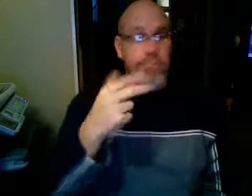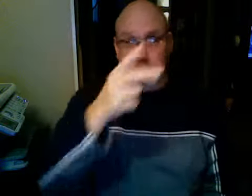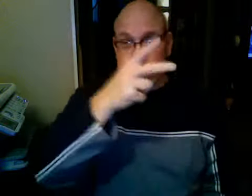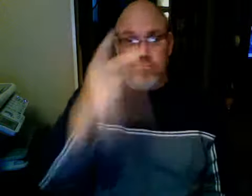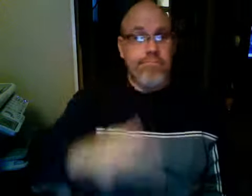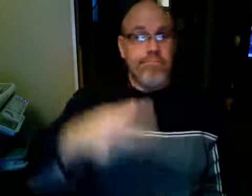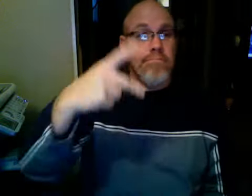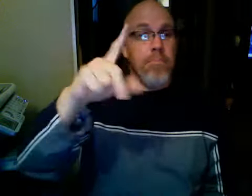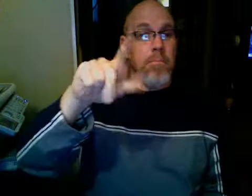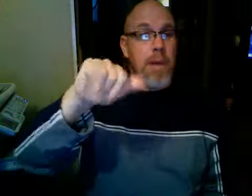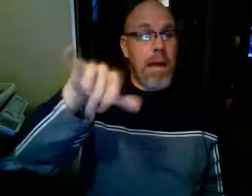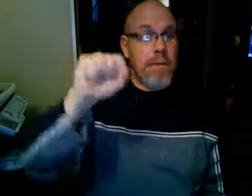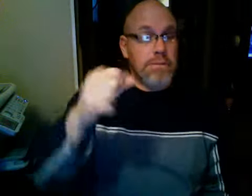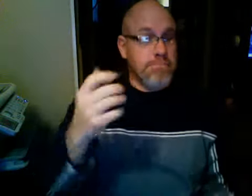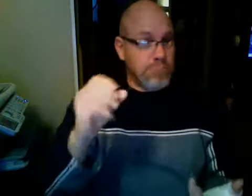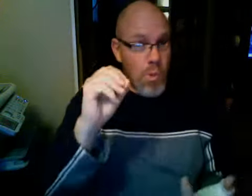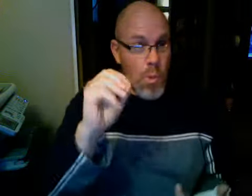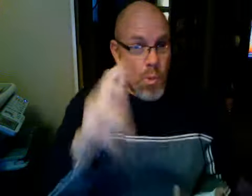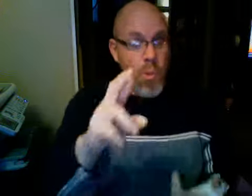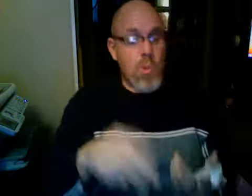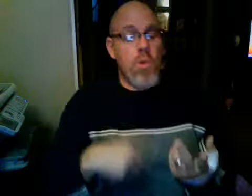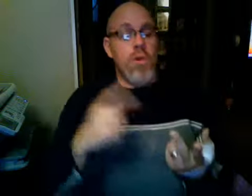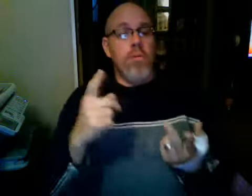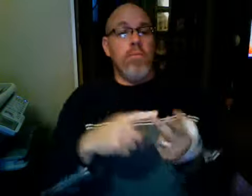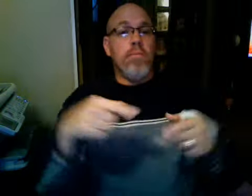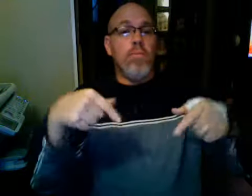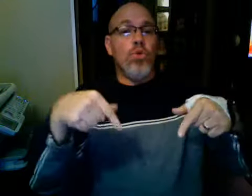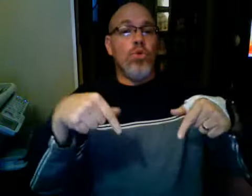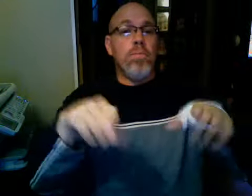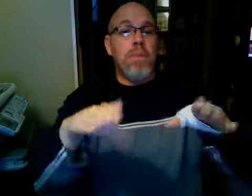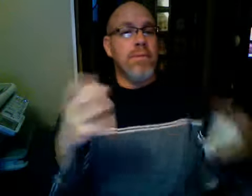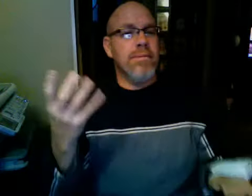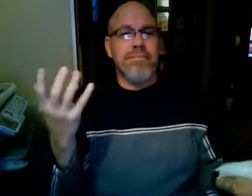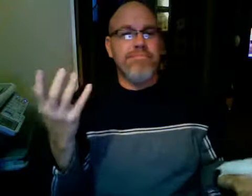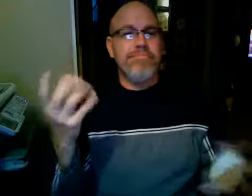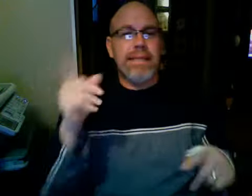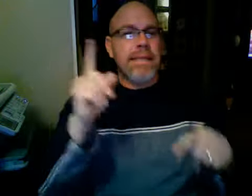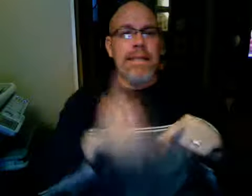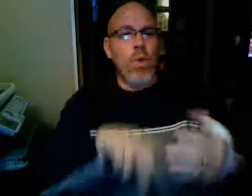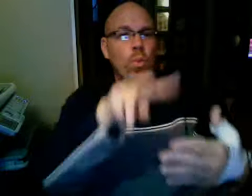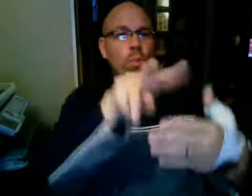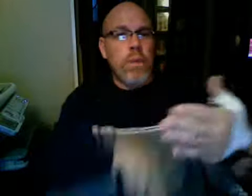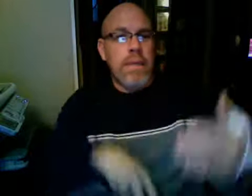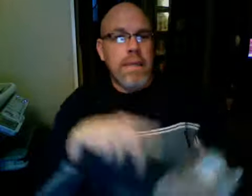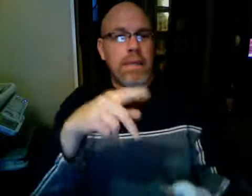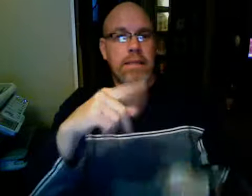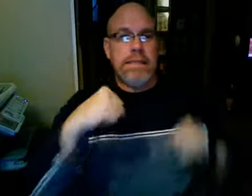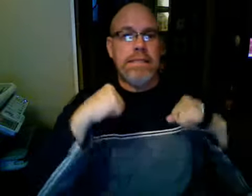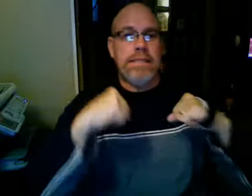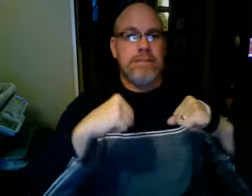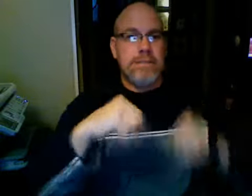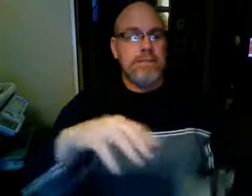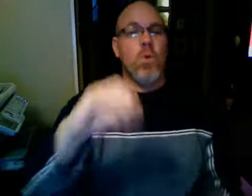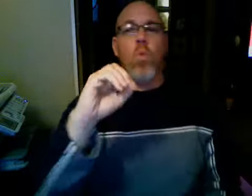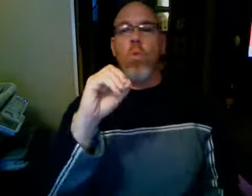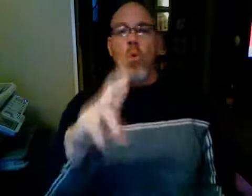Why settle for an ordinary snack? Try crispy tenders and wedges. Just one of five new KFC Go Cups. Only 2.49 each. Today tastes so